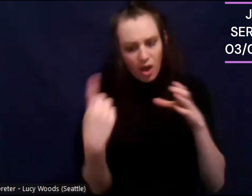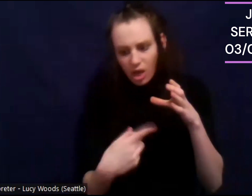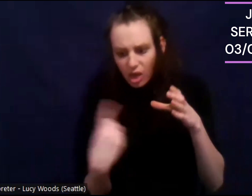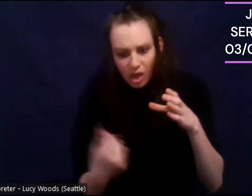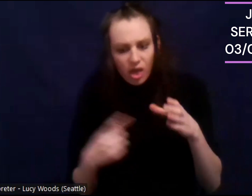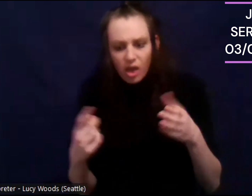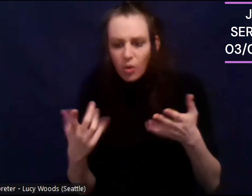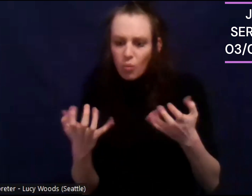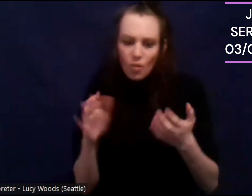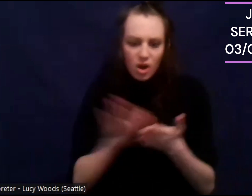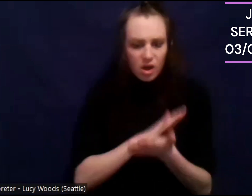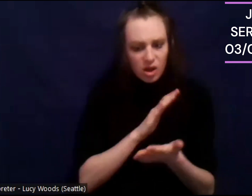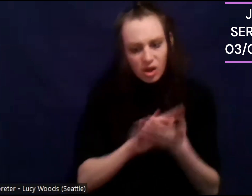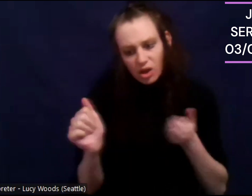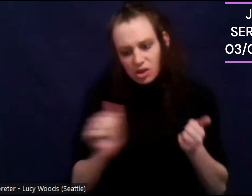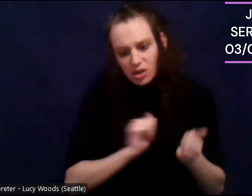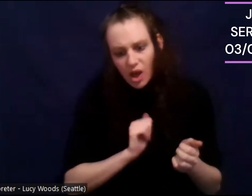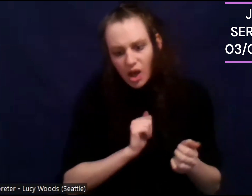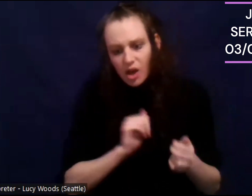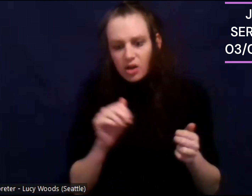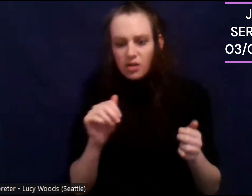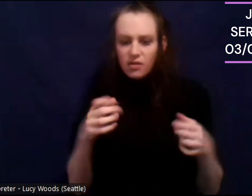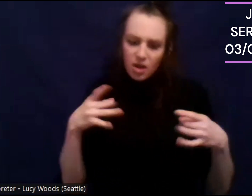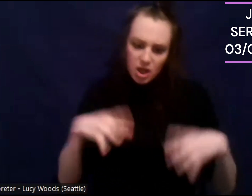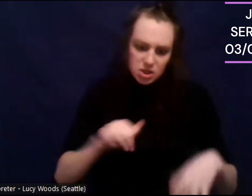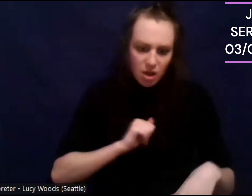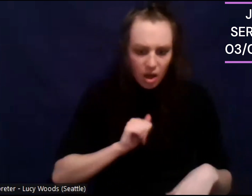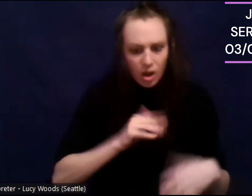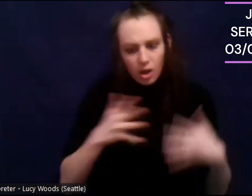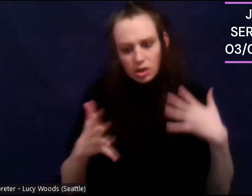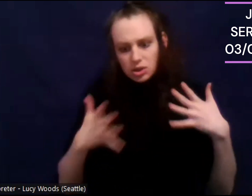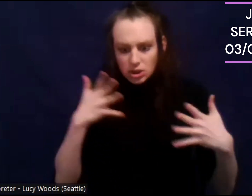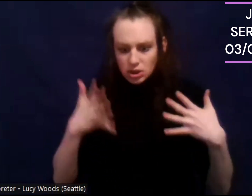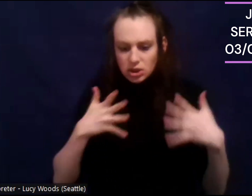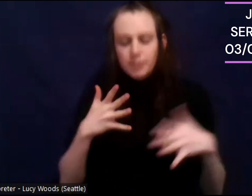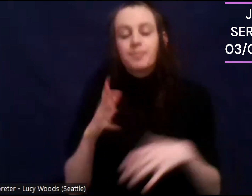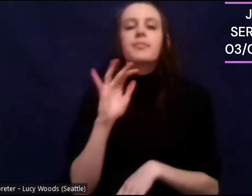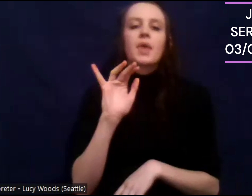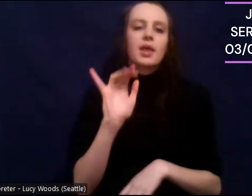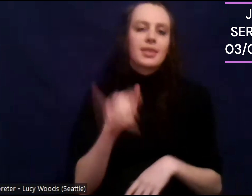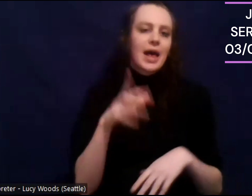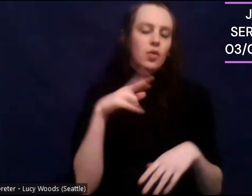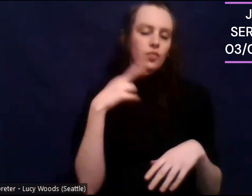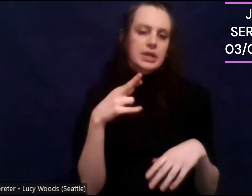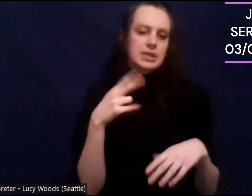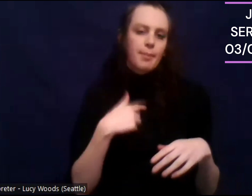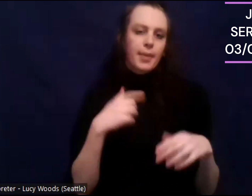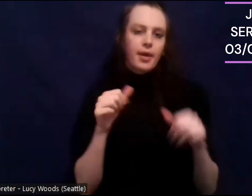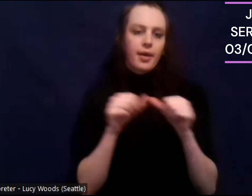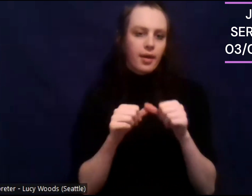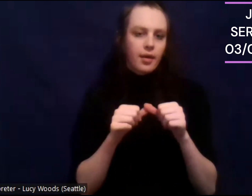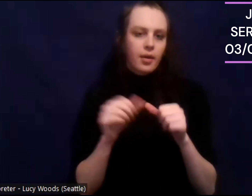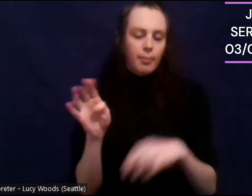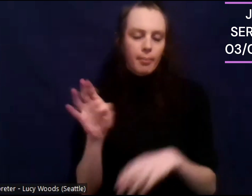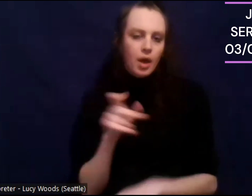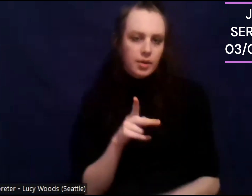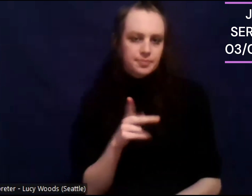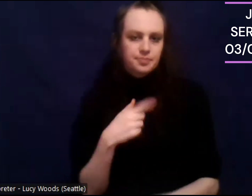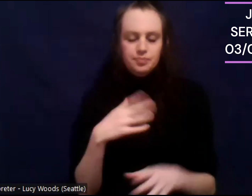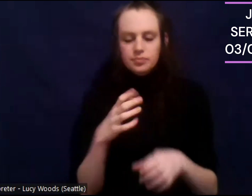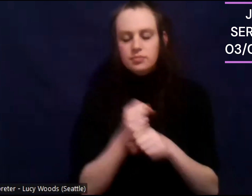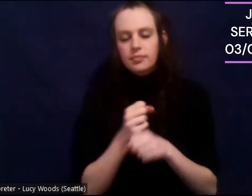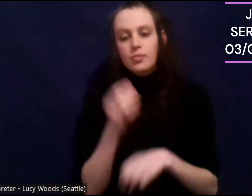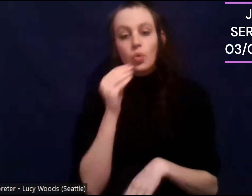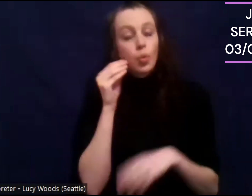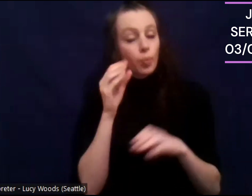and self-hatred. And that's the reason why I kept coming back at first. I got a home group, I got a sponsor,